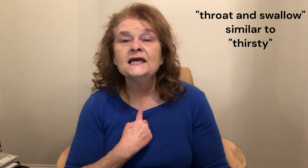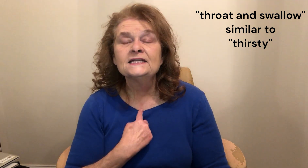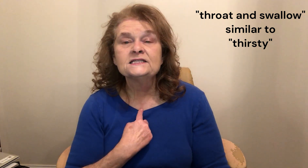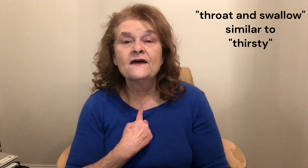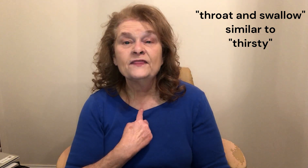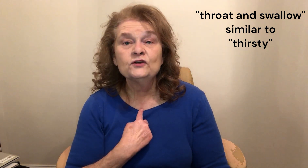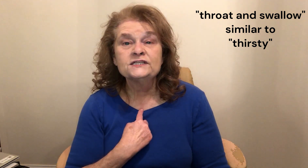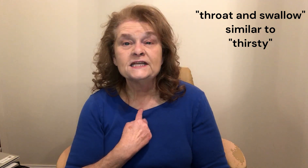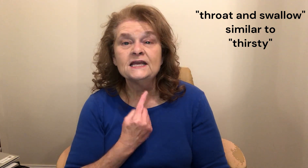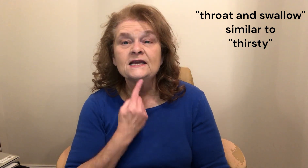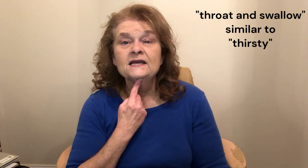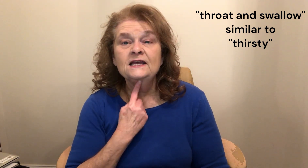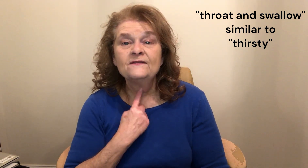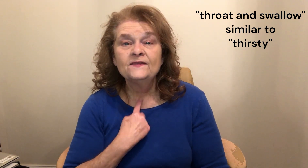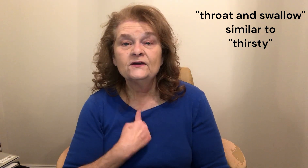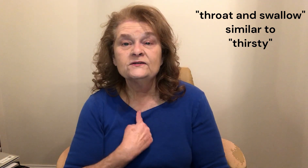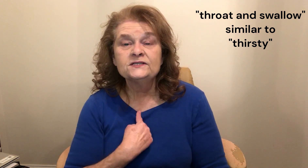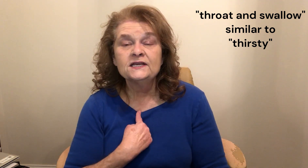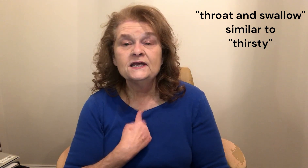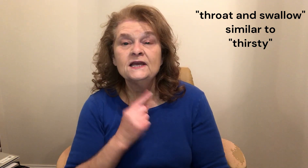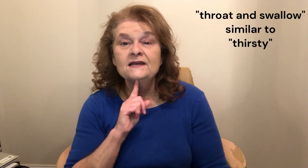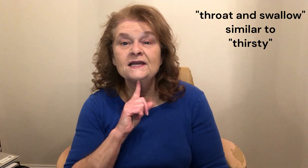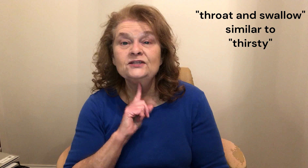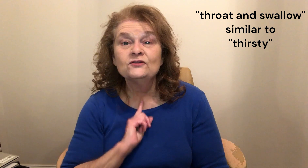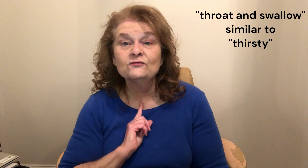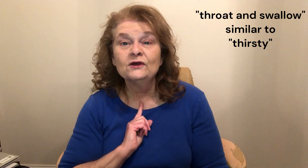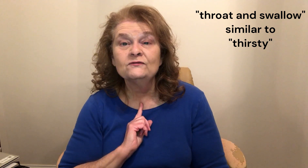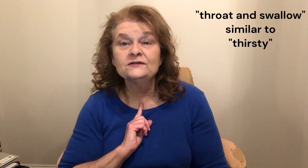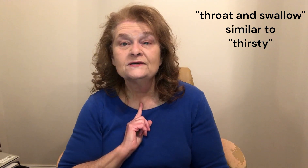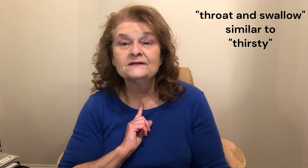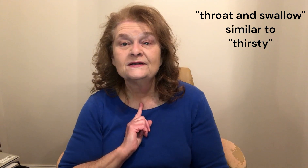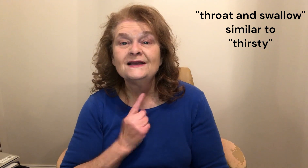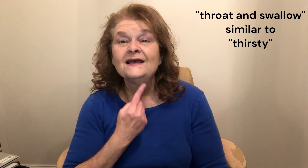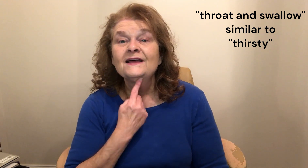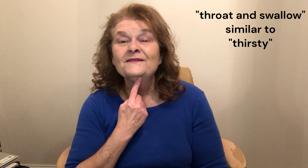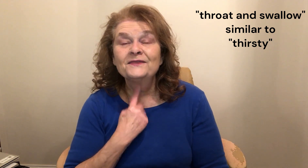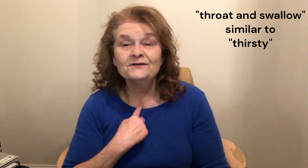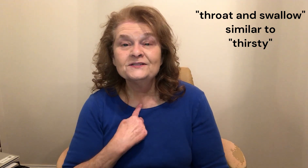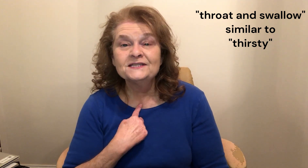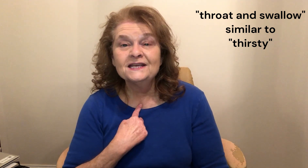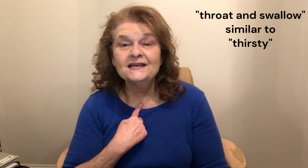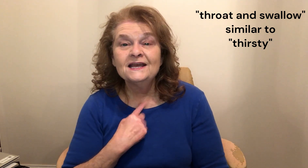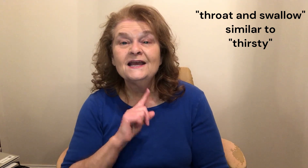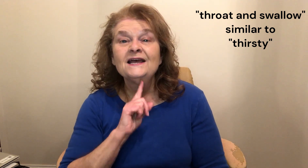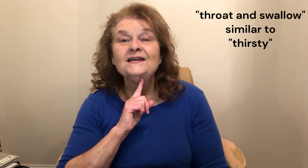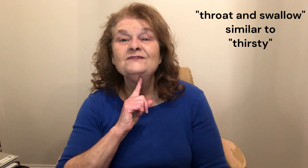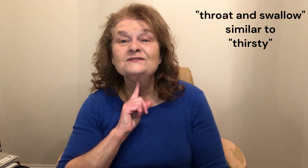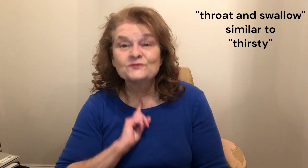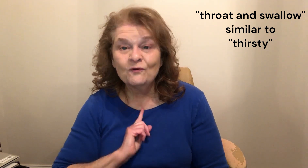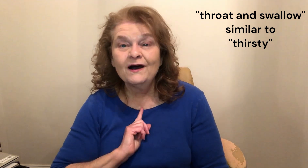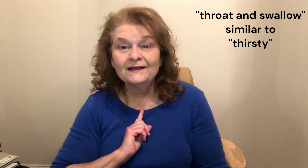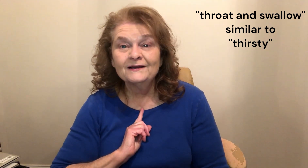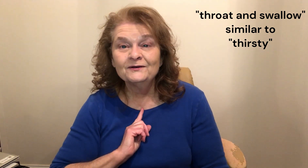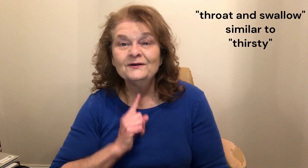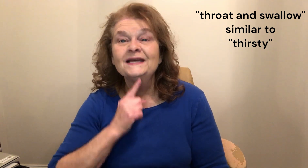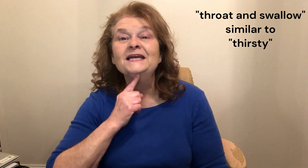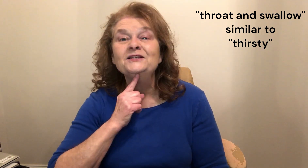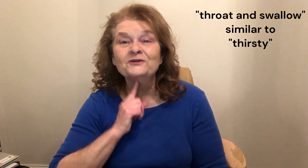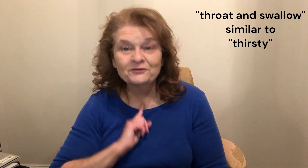that's thirsty. Thirsty in your throat. Thirsty, you swallow in your